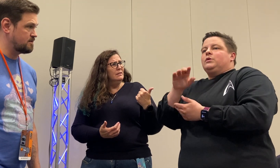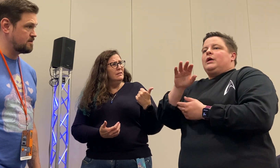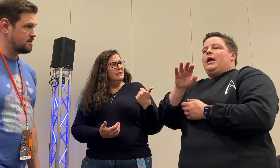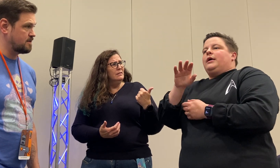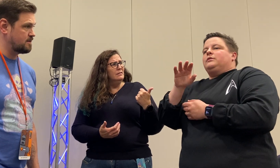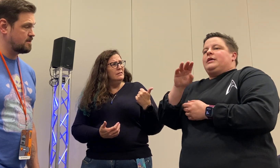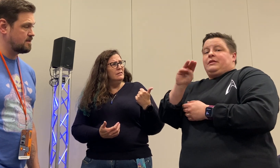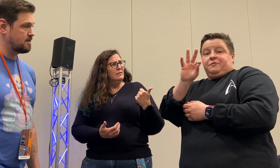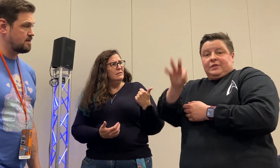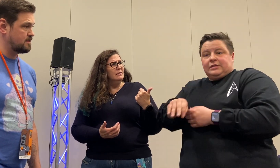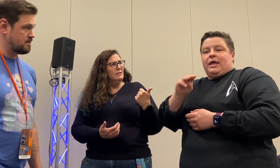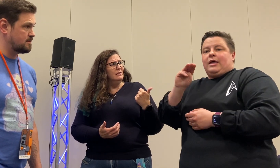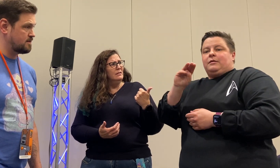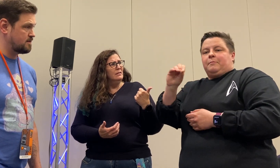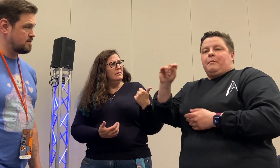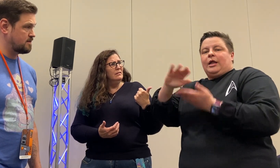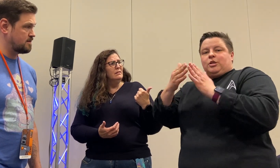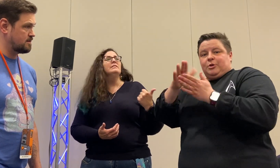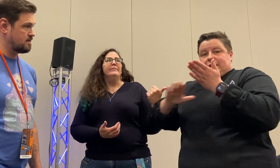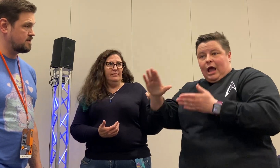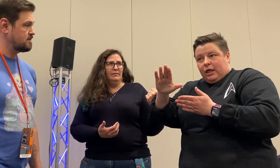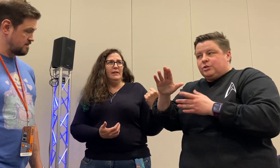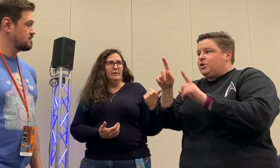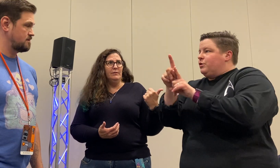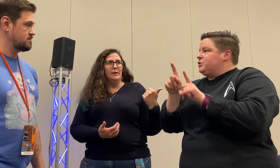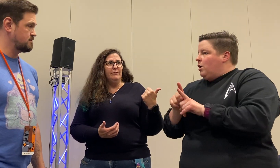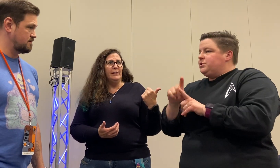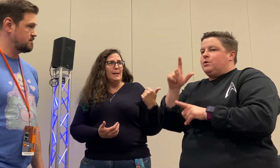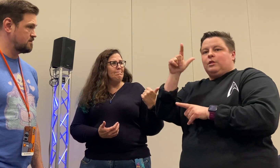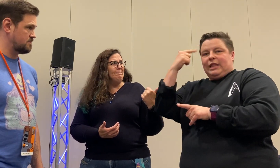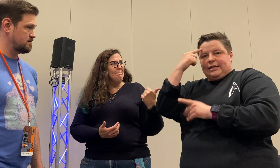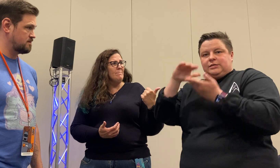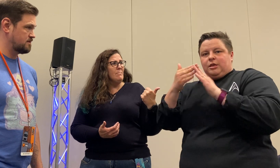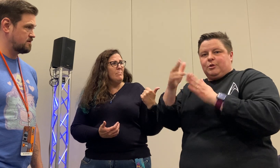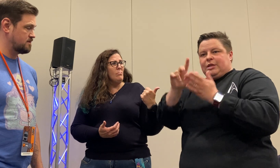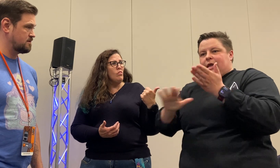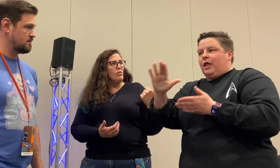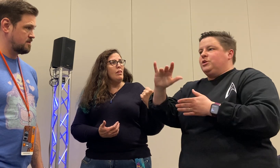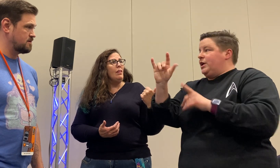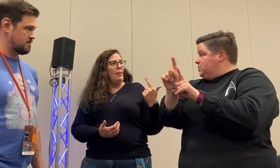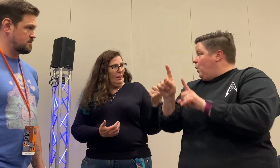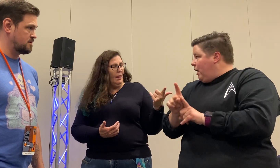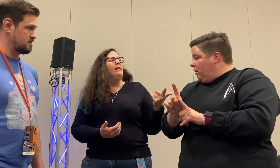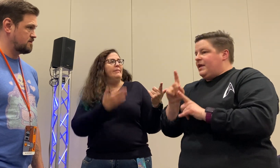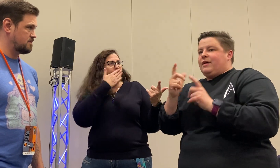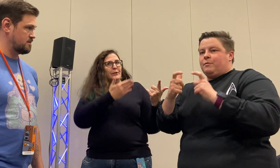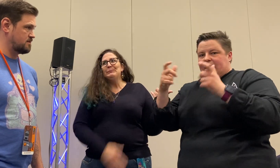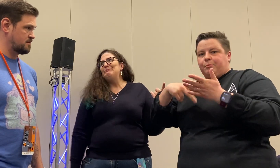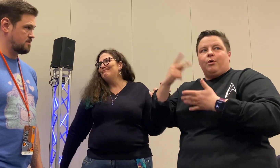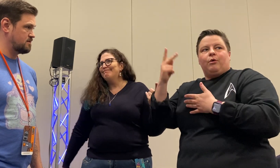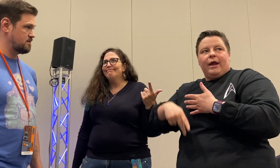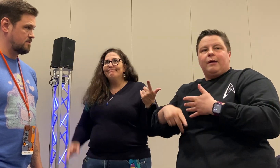in Flint at Mott Community College. also Lansing Community College as well. They have a big program.